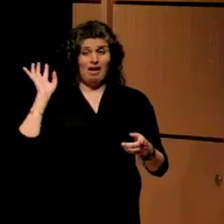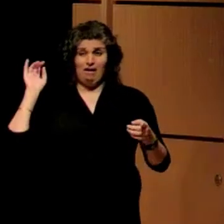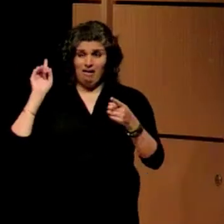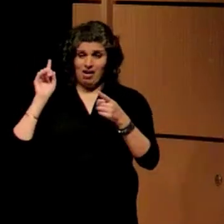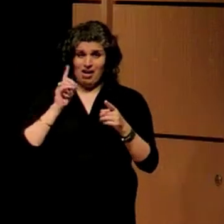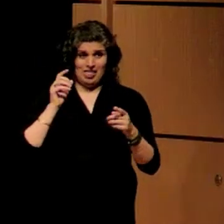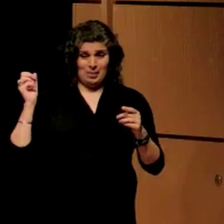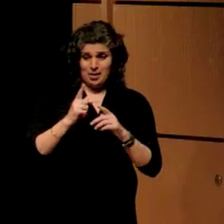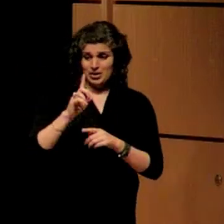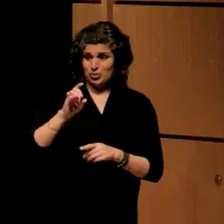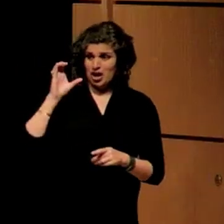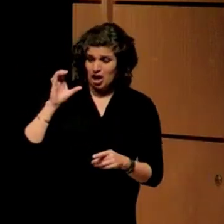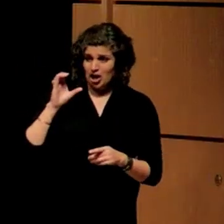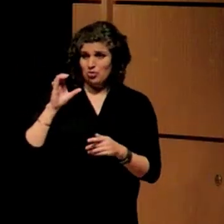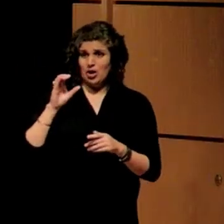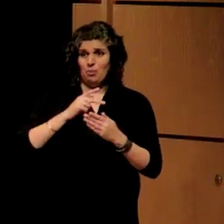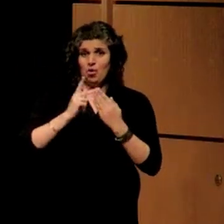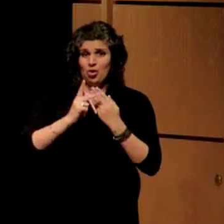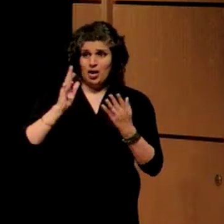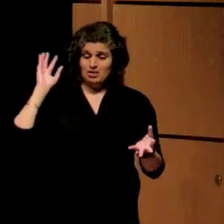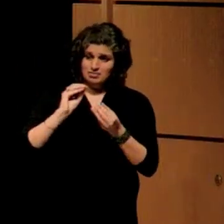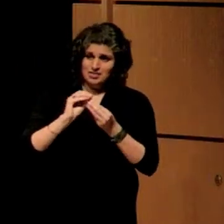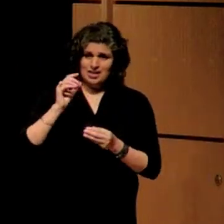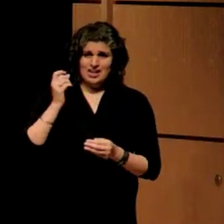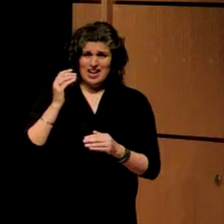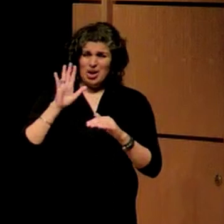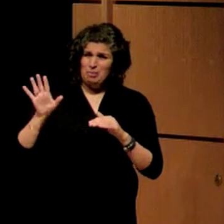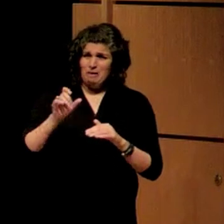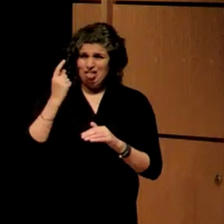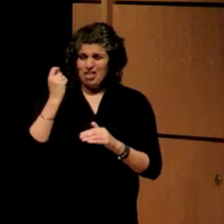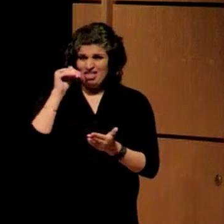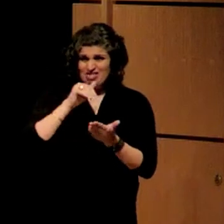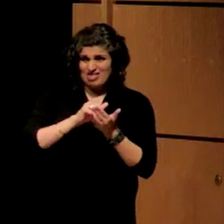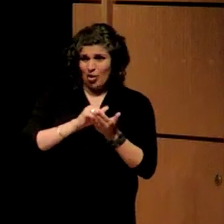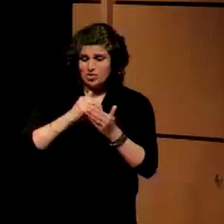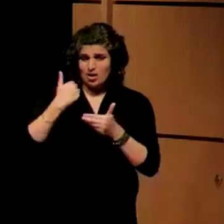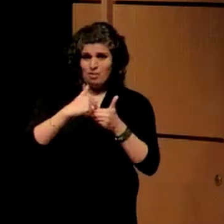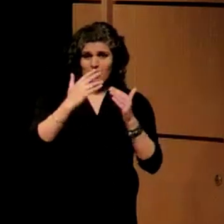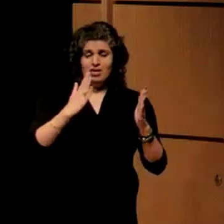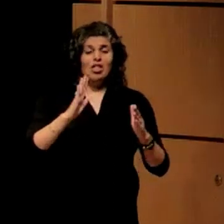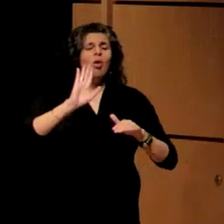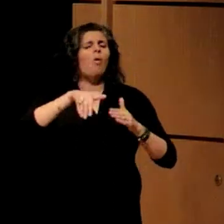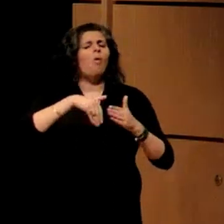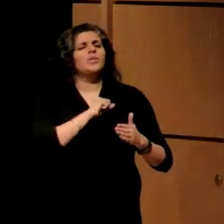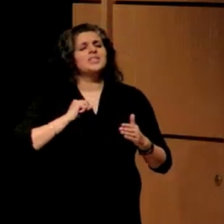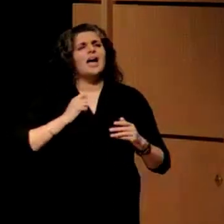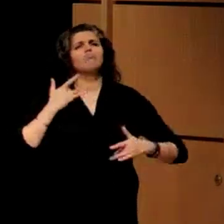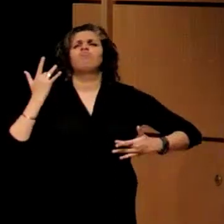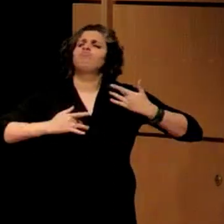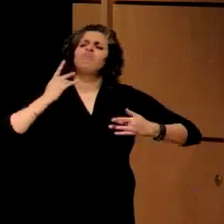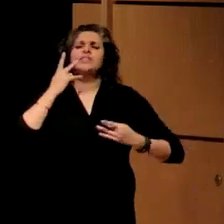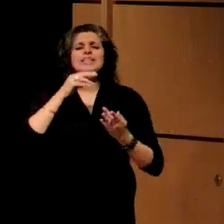with nearly 11,000 participants. And the entire museum staff was elated to see students back in the